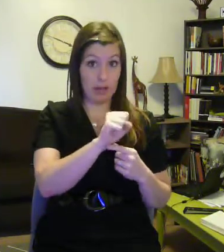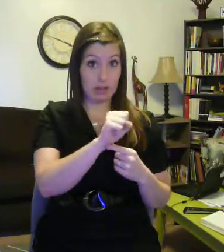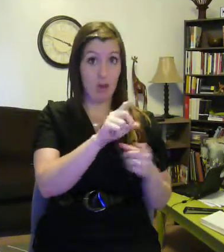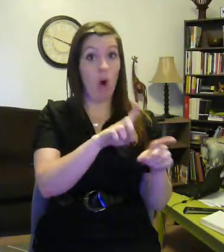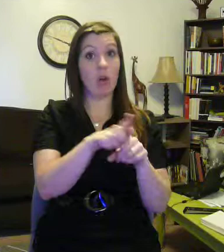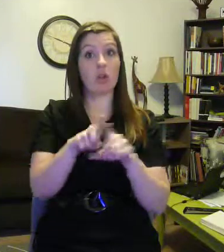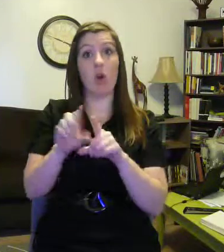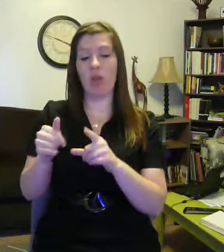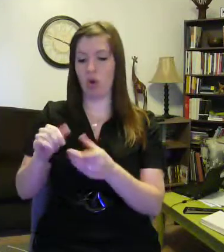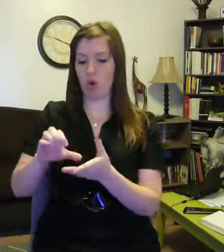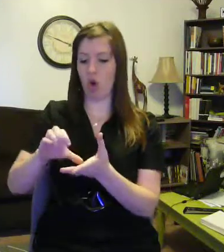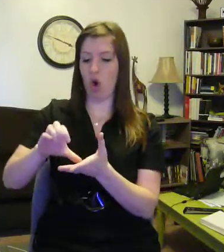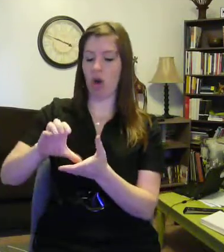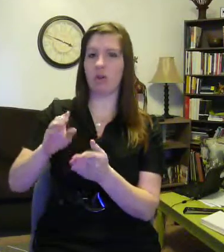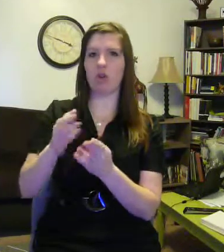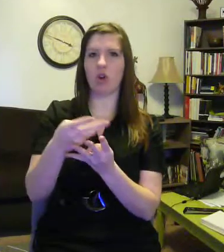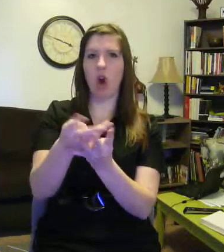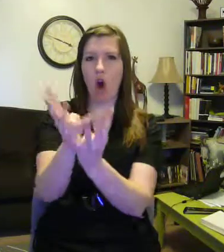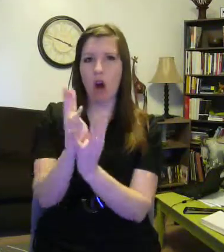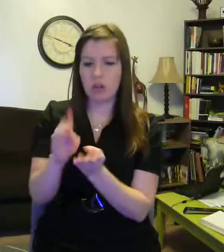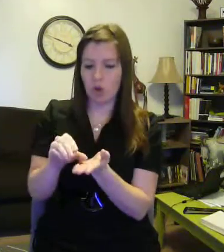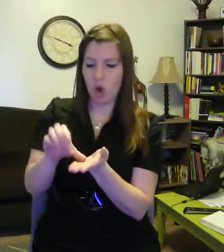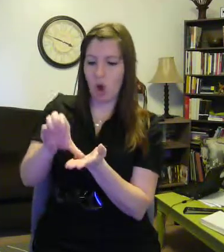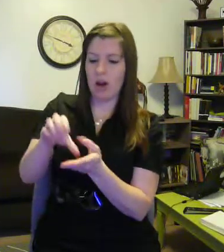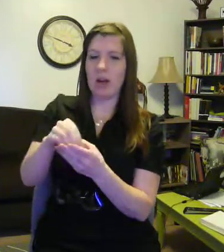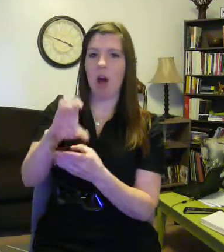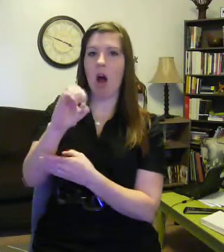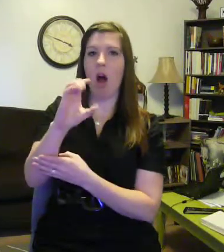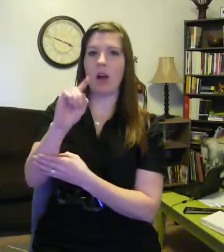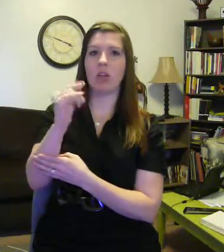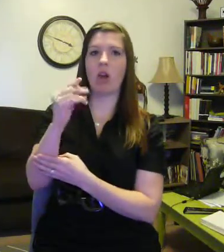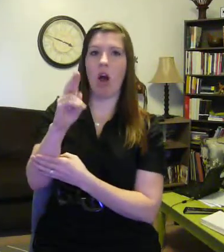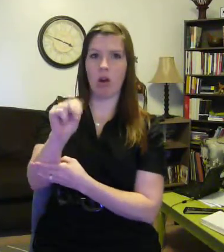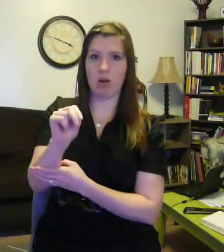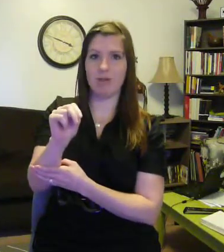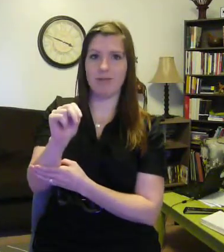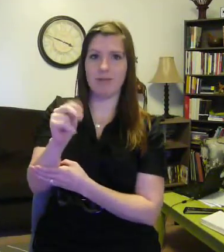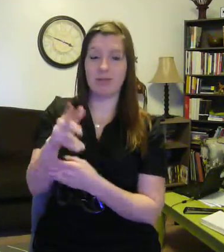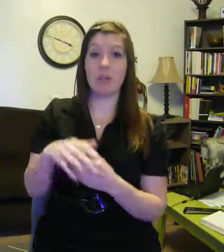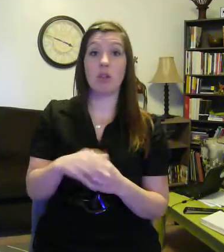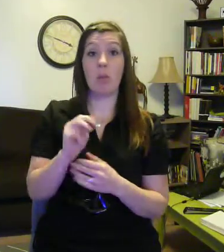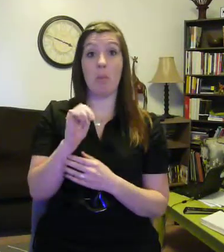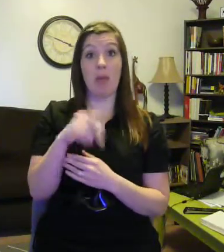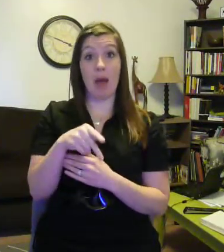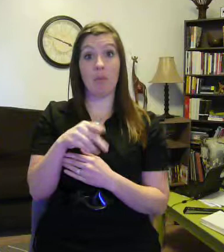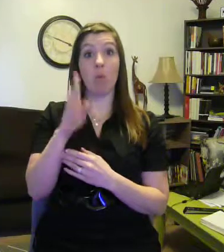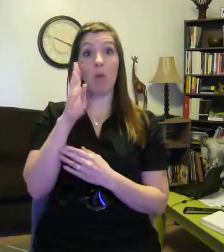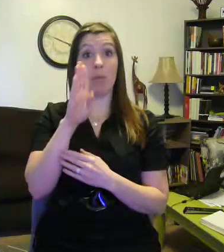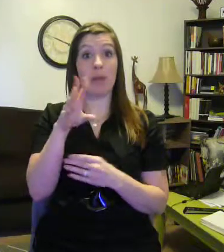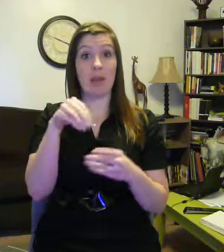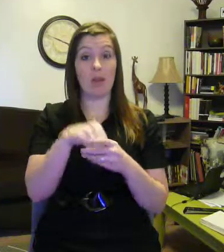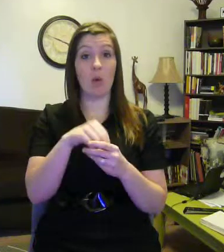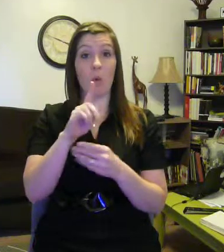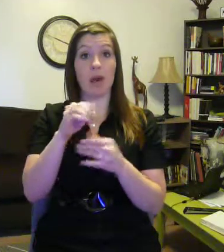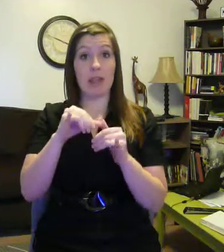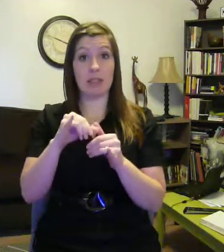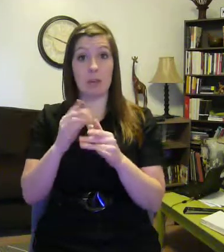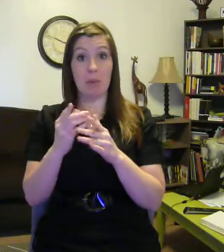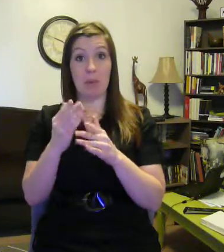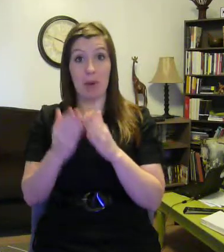cards. This map will be in the scale of 1 inch equals 1 mile, and these cards will be 8 inches in diameter, which